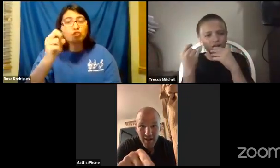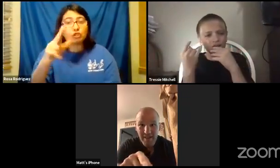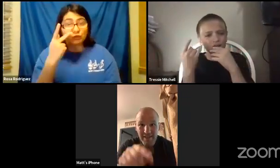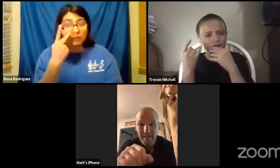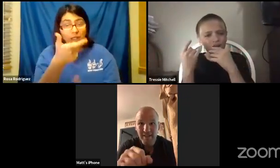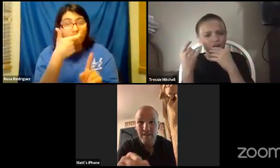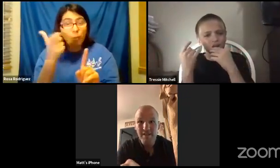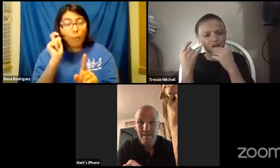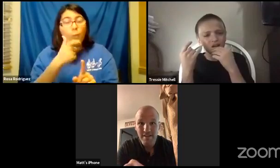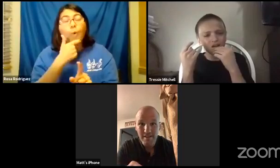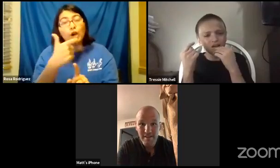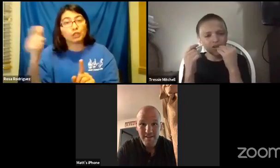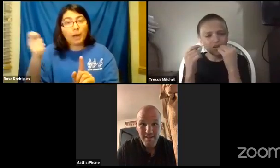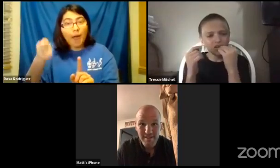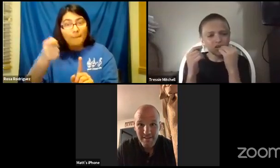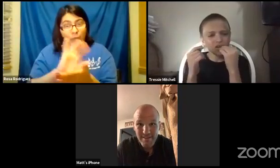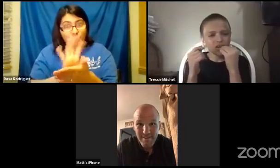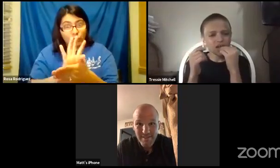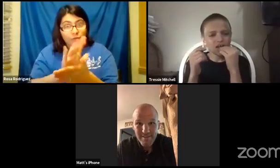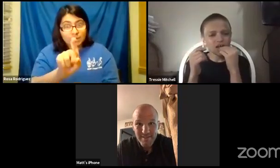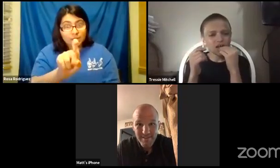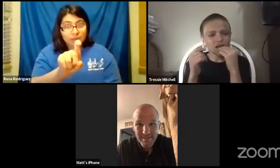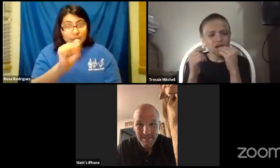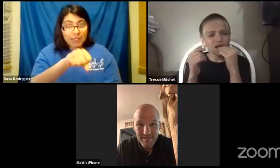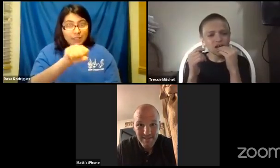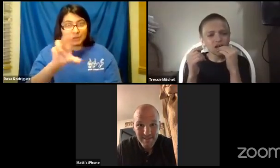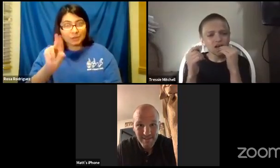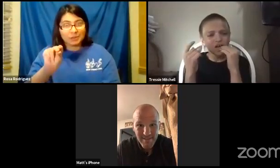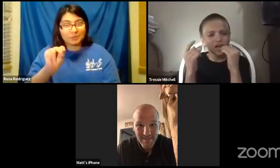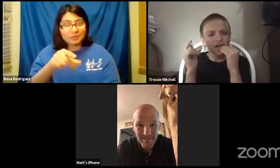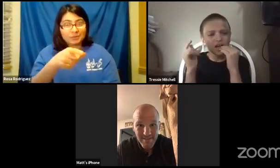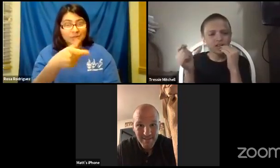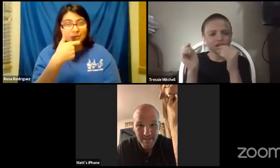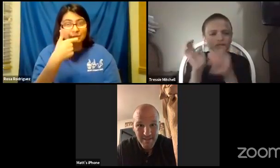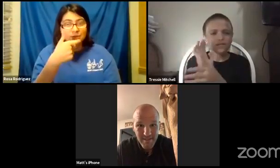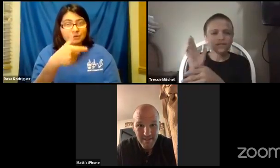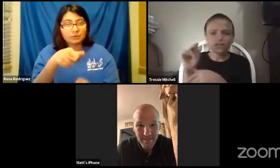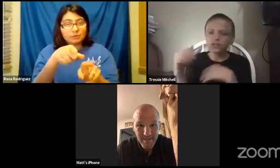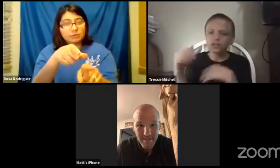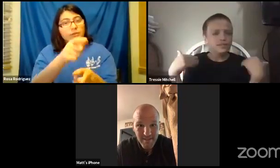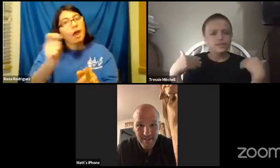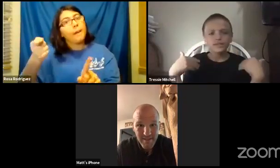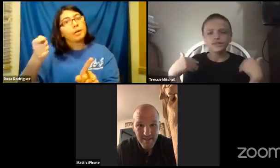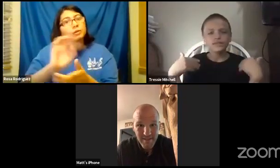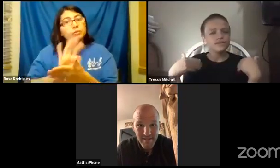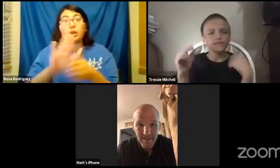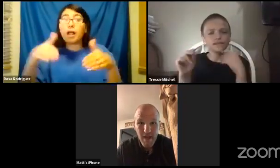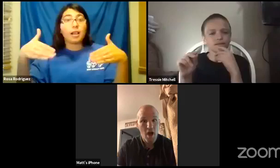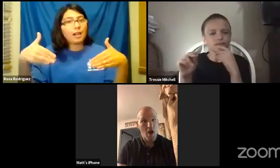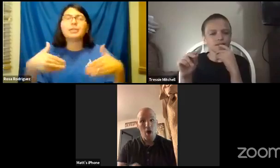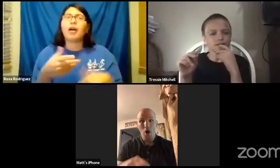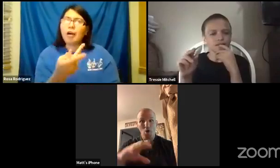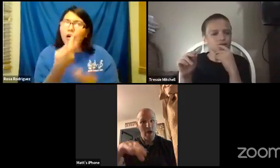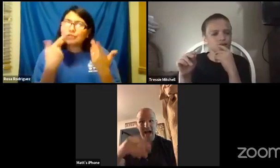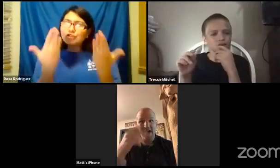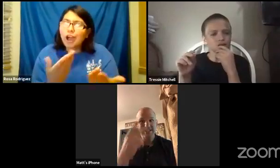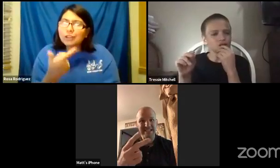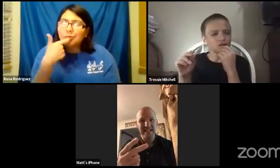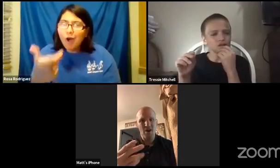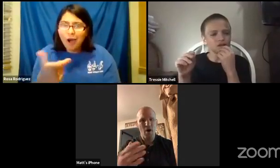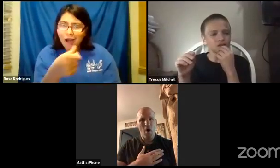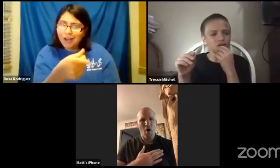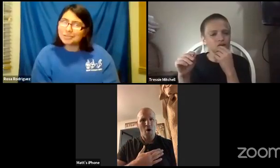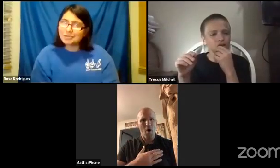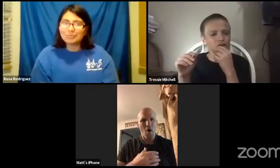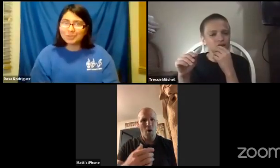So, Marshall, have you seen the movie The Hammer with Matt? Well, it's his life story. No, I haven't seen it